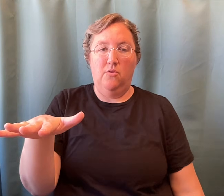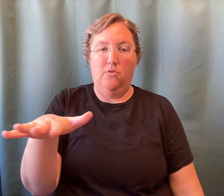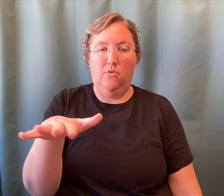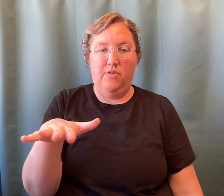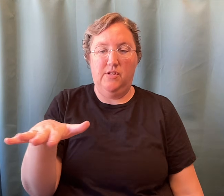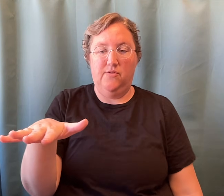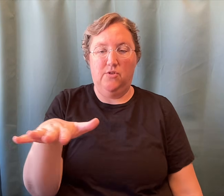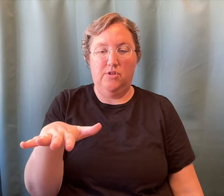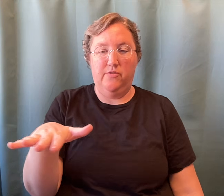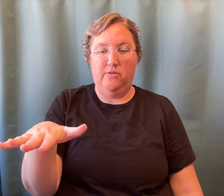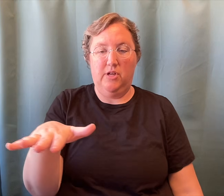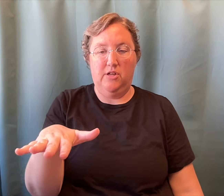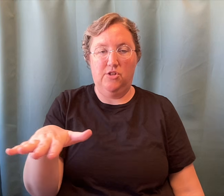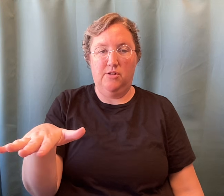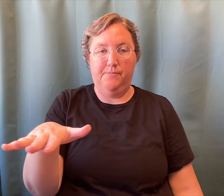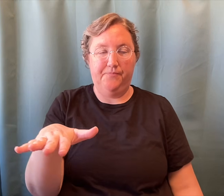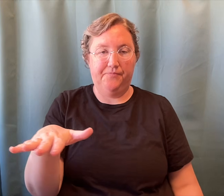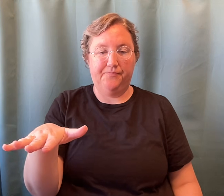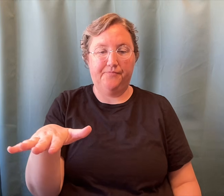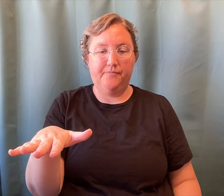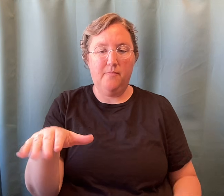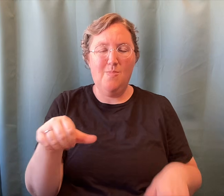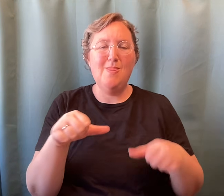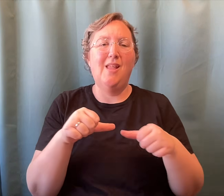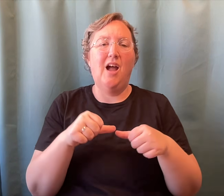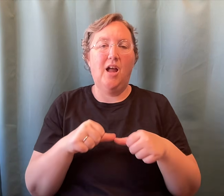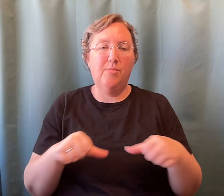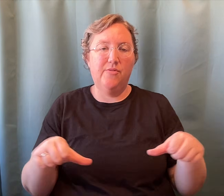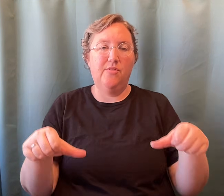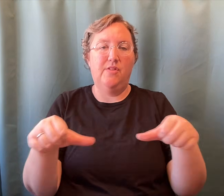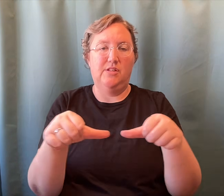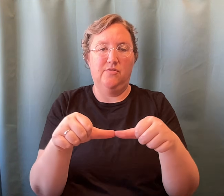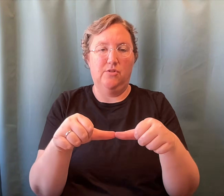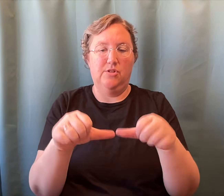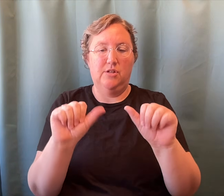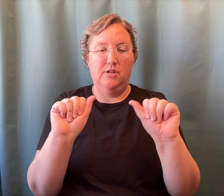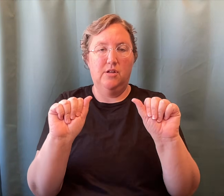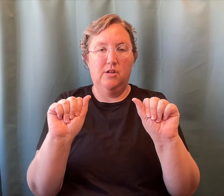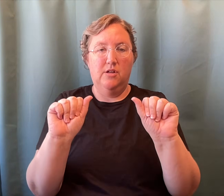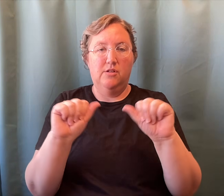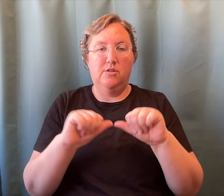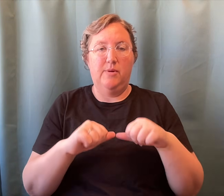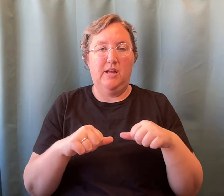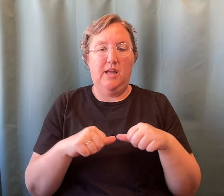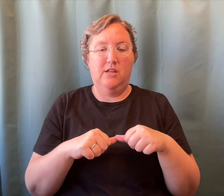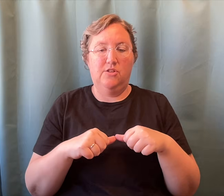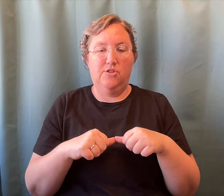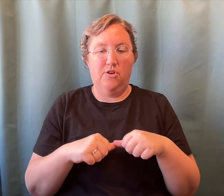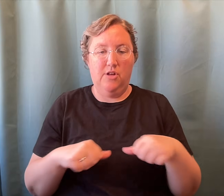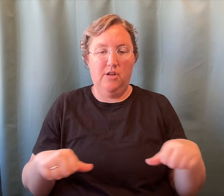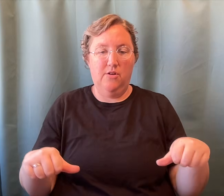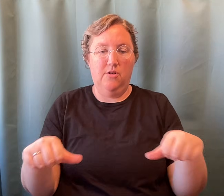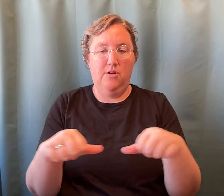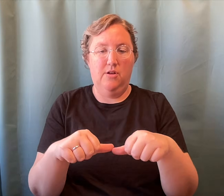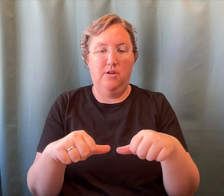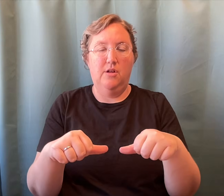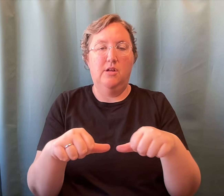or this version of location. I prefer this version. So my A's start here.